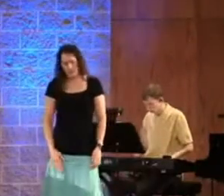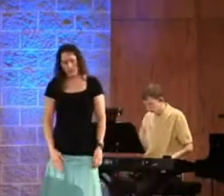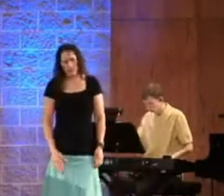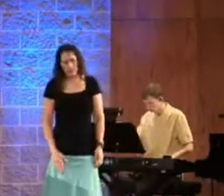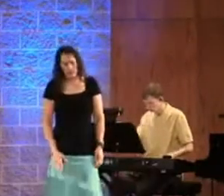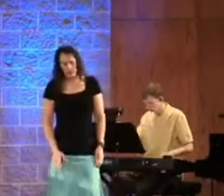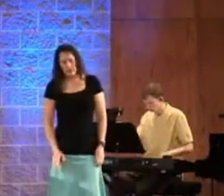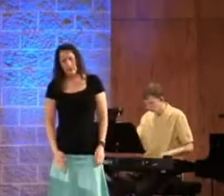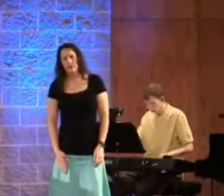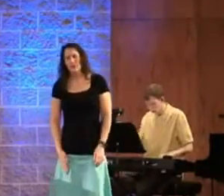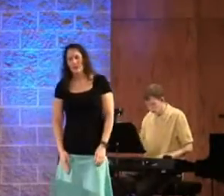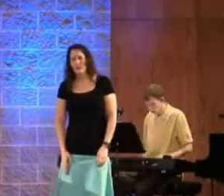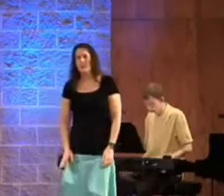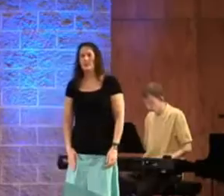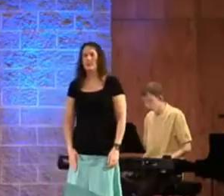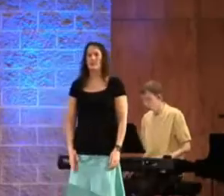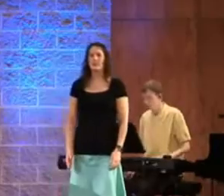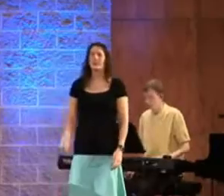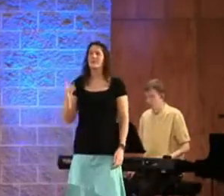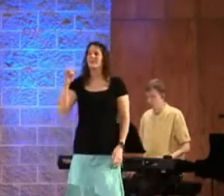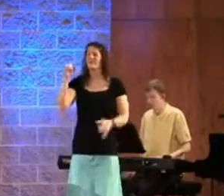He made a way where there was no way.